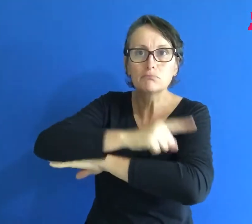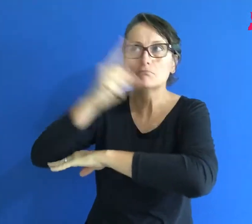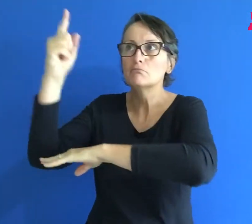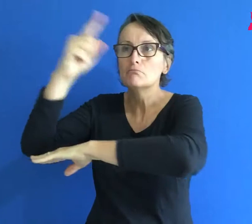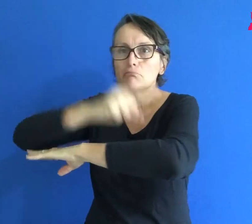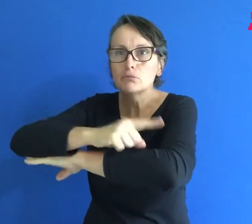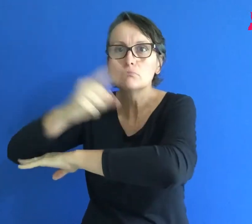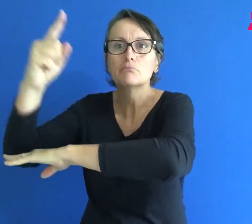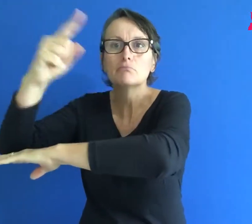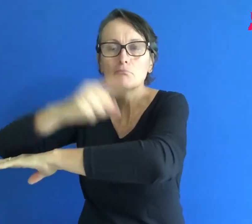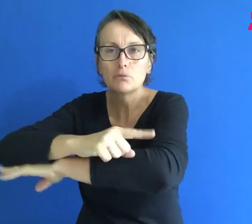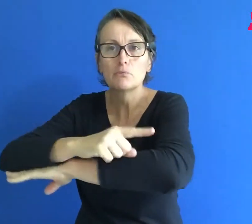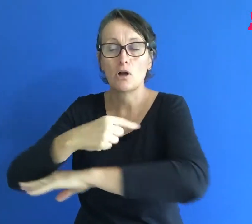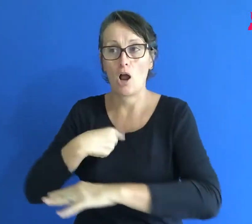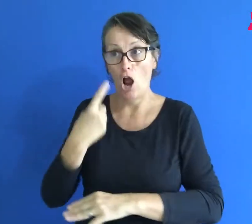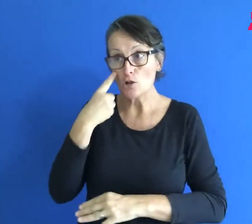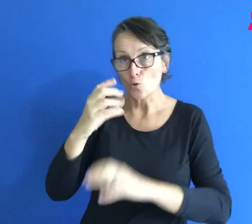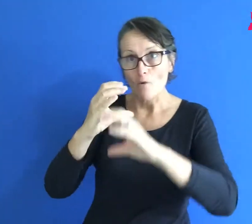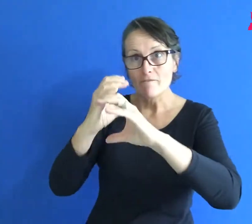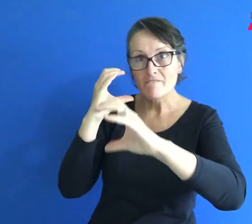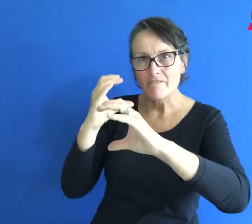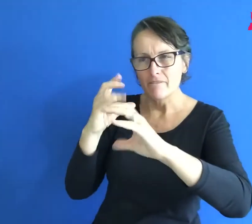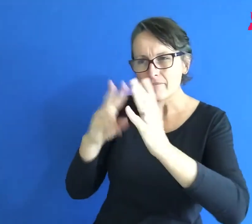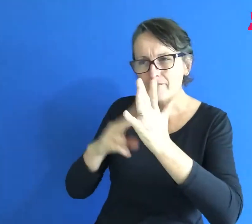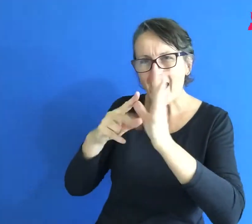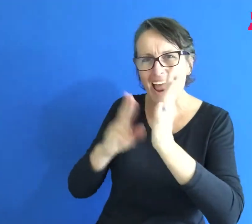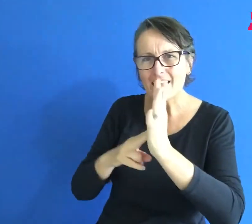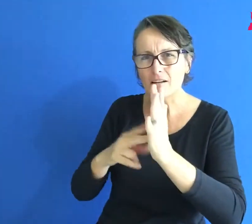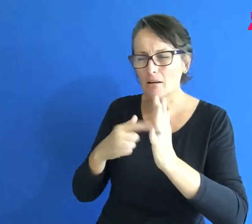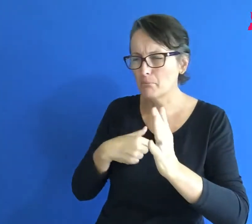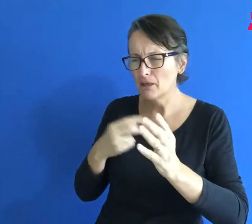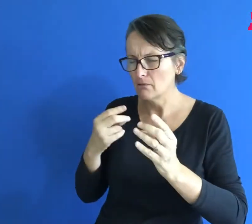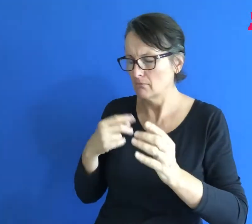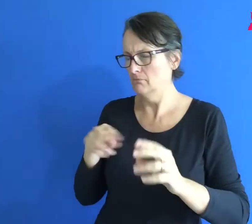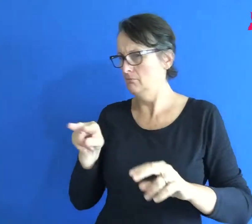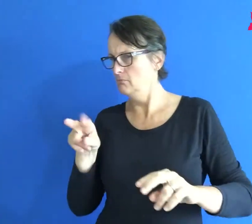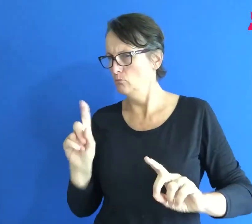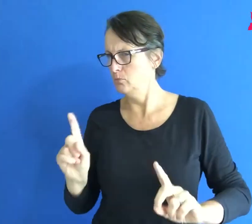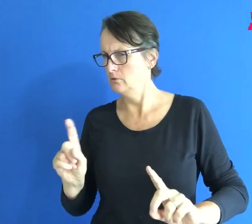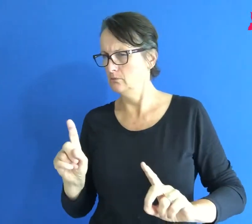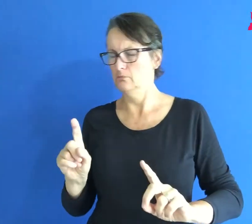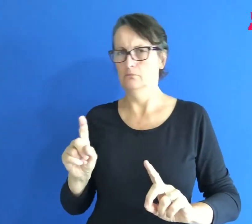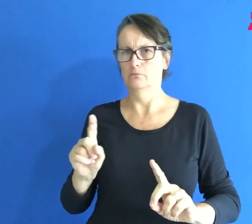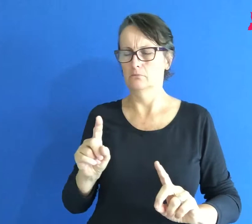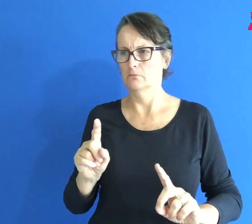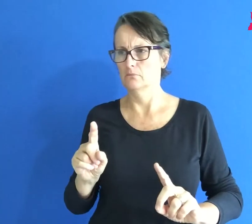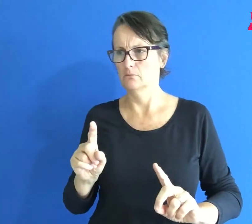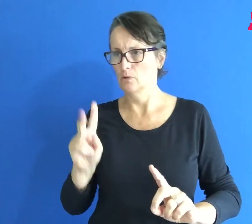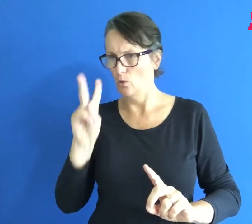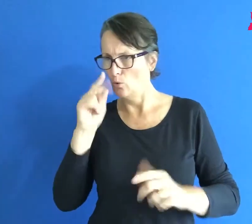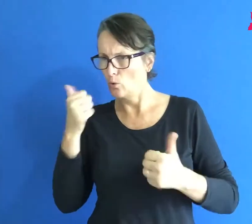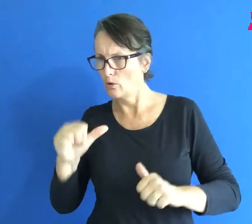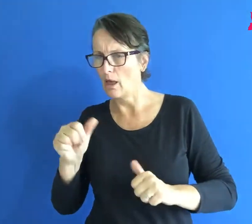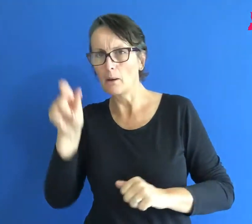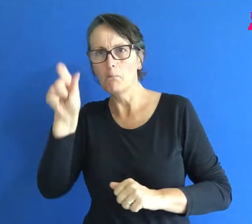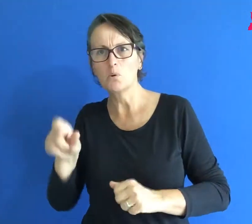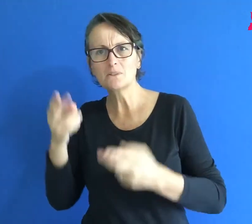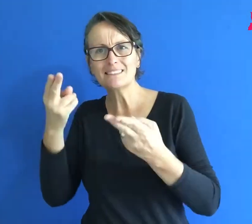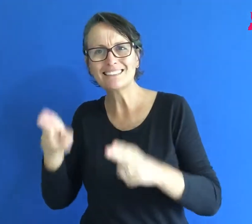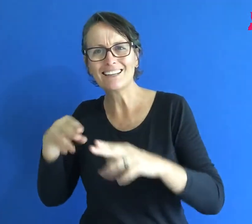there was a glimpse of something in the back of the van, and you thought, oh, that was probably a dead person. And